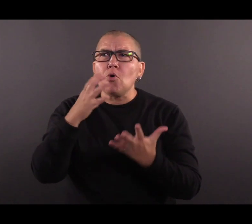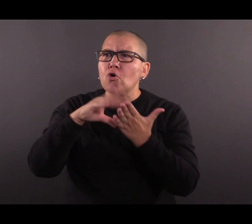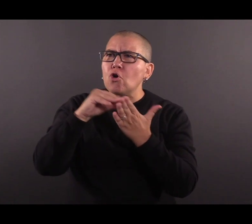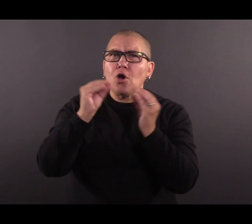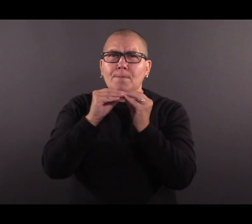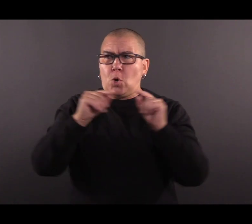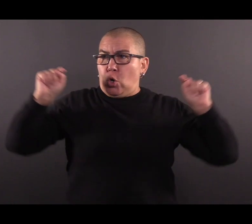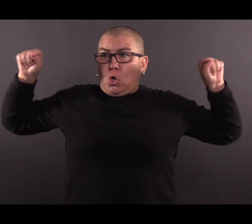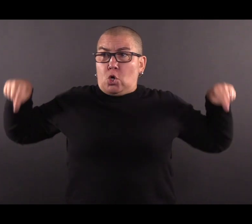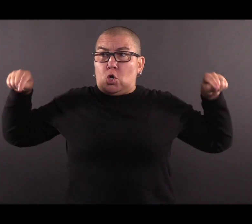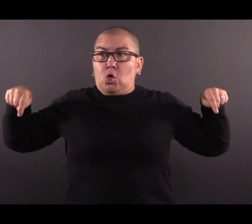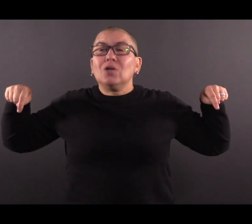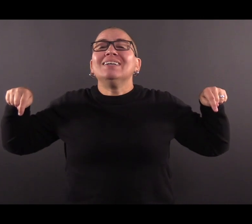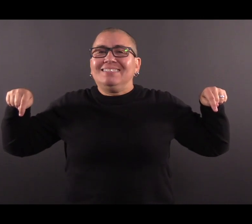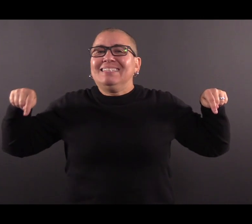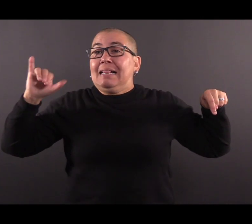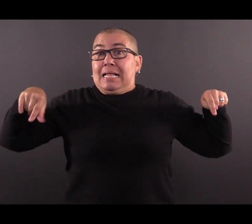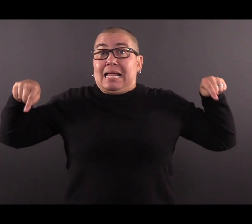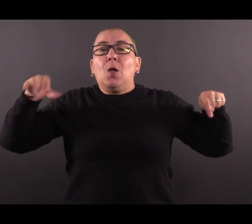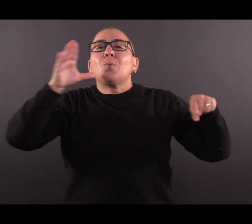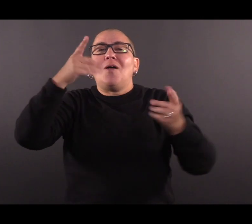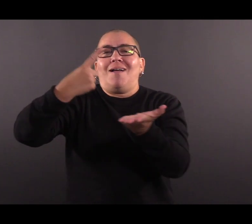of the series.